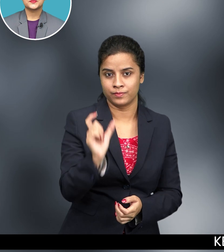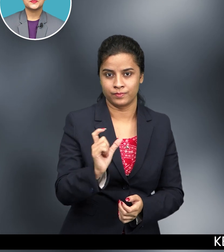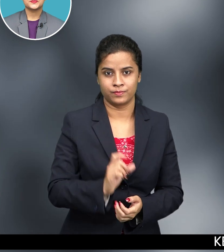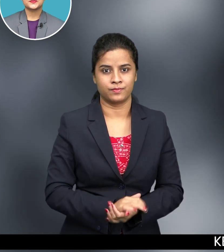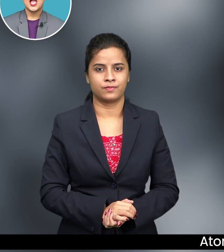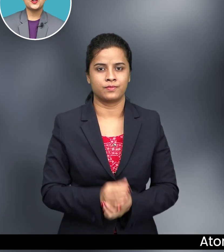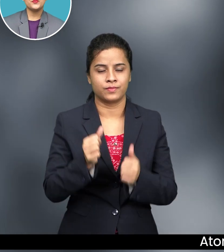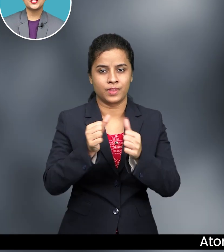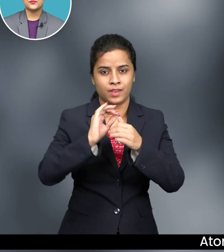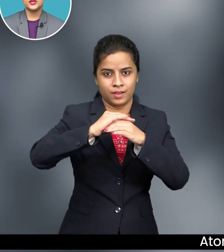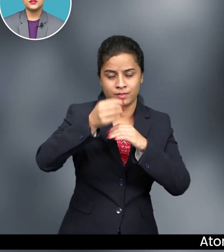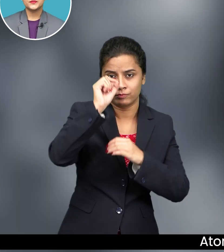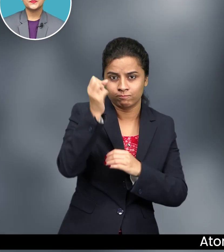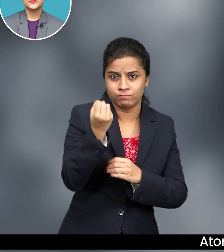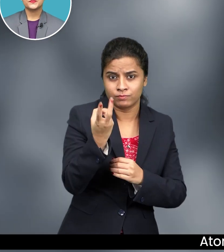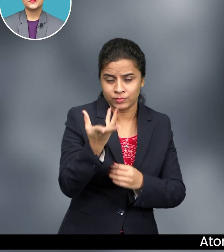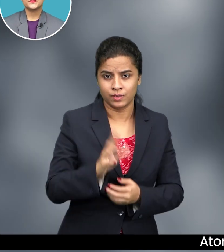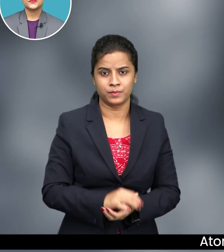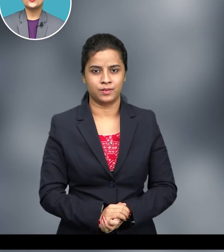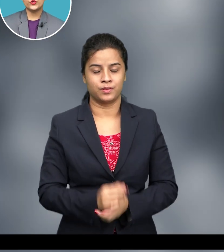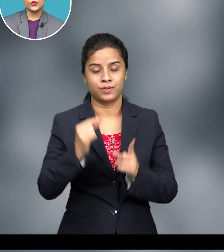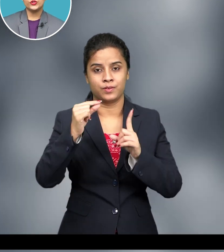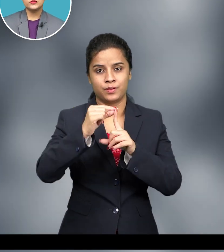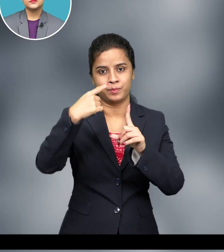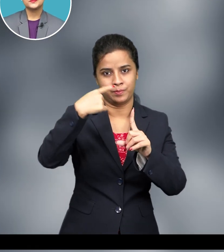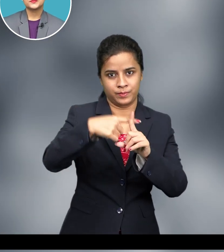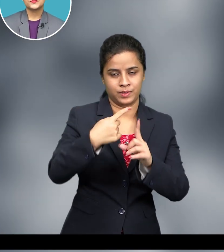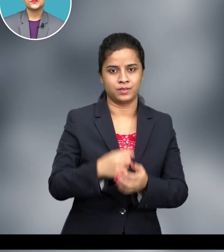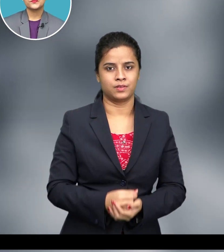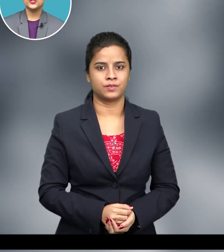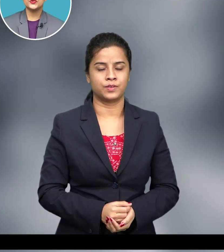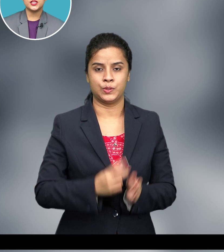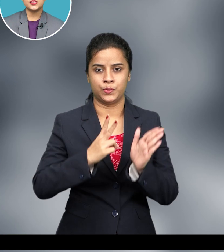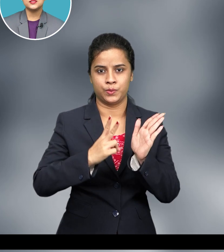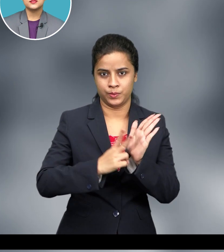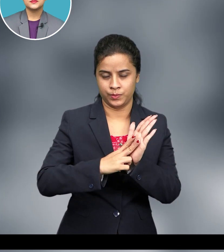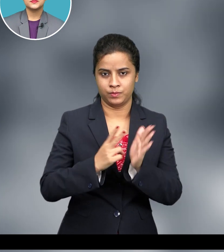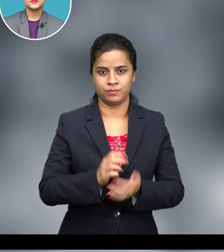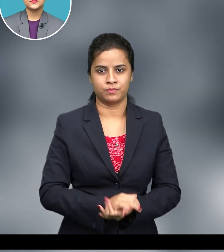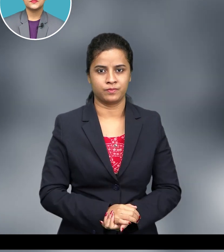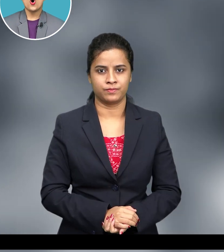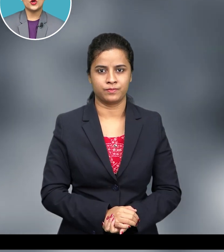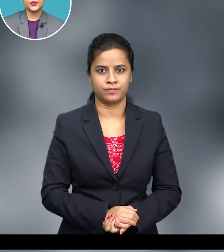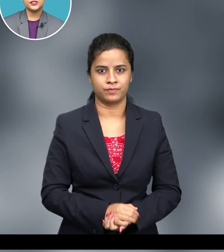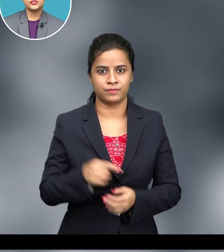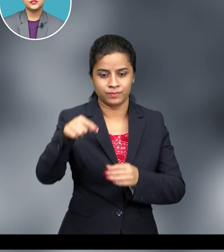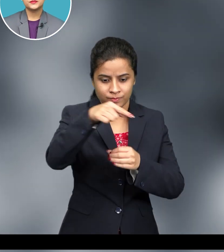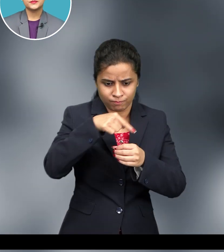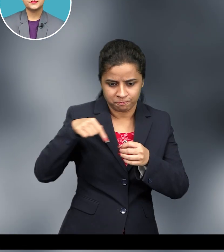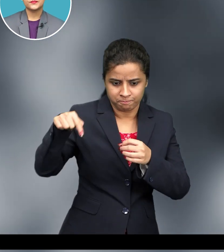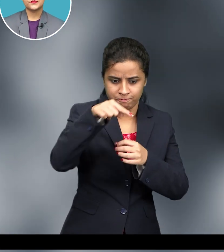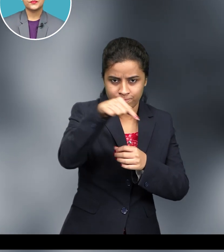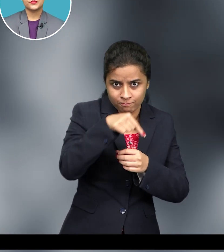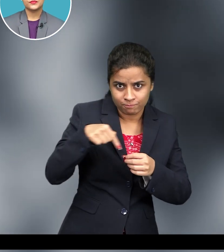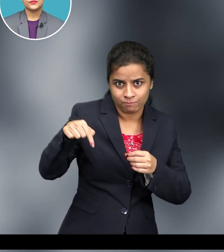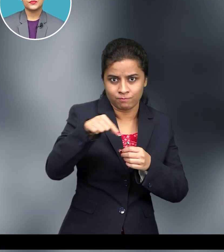Keywords: atomic number, proton, nucleus, orbit,